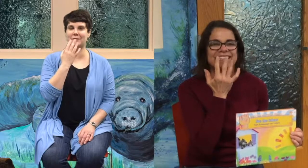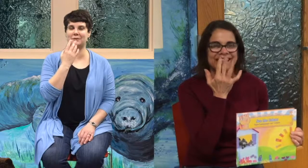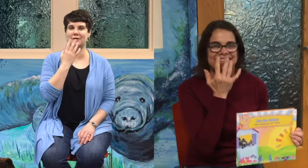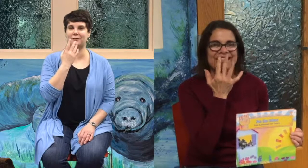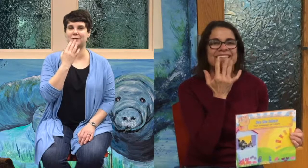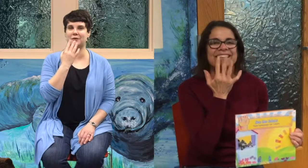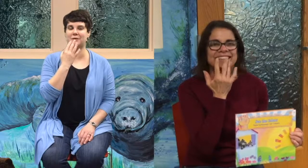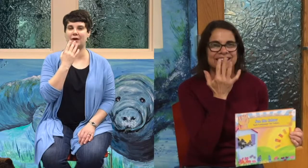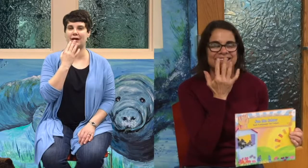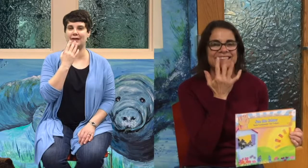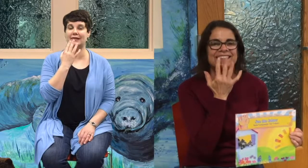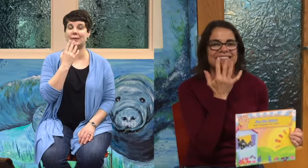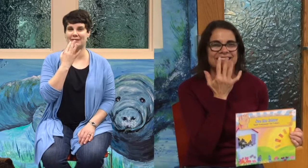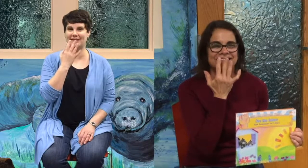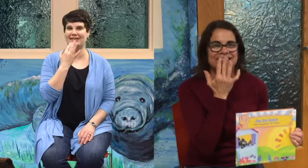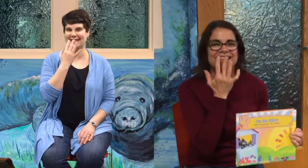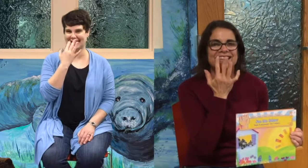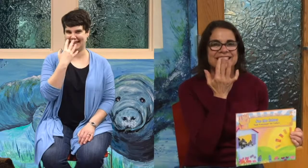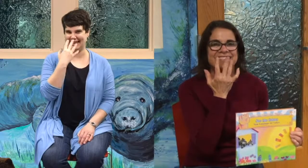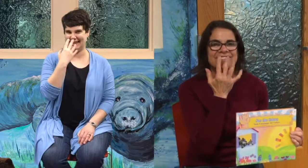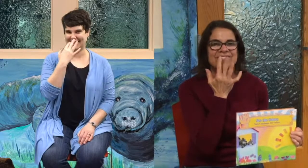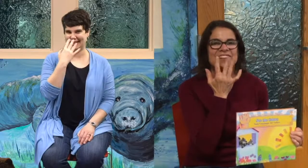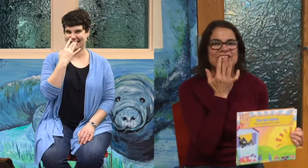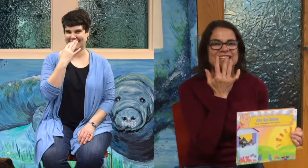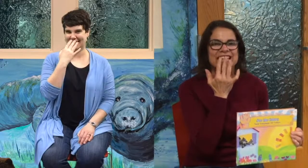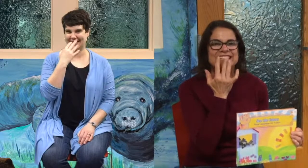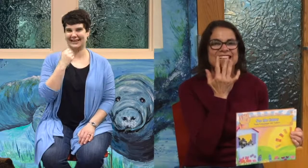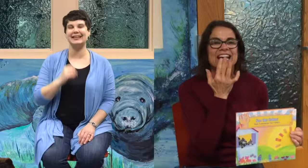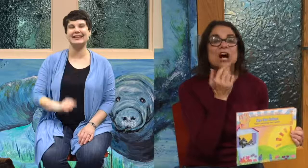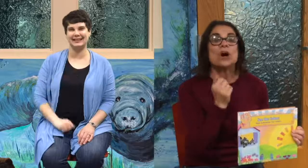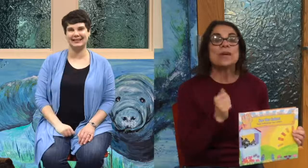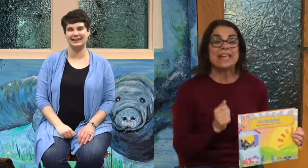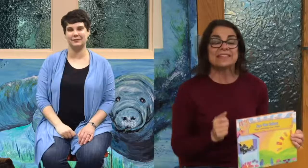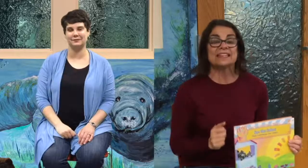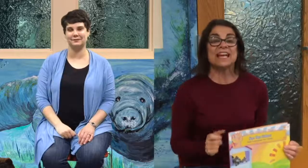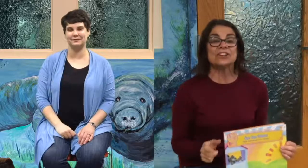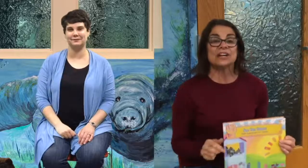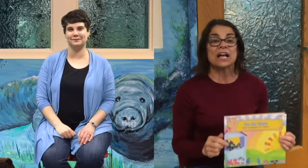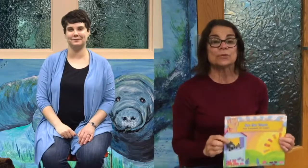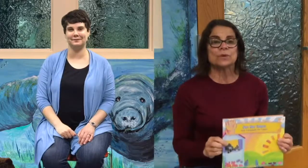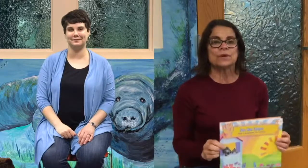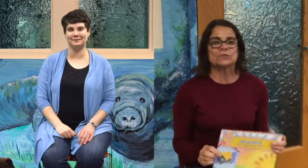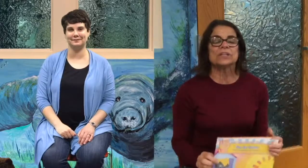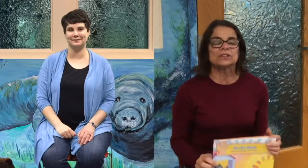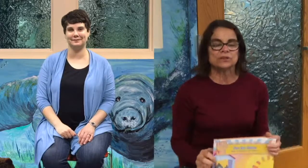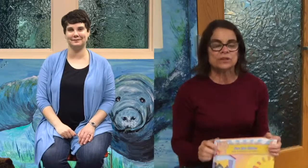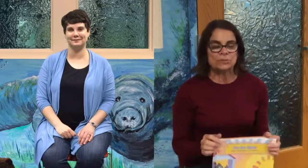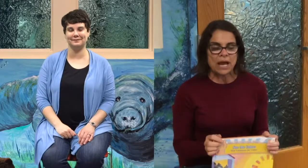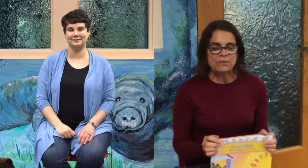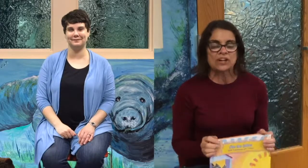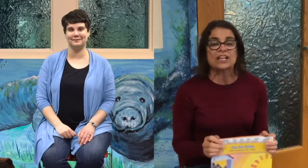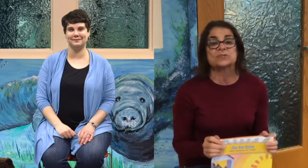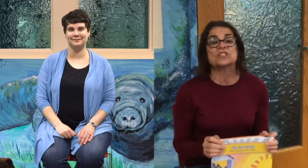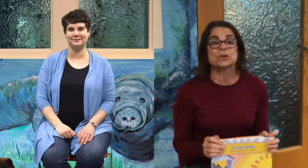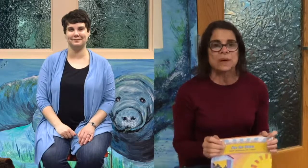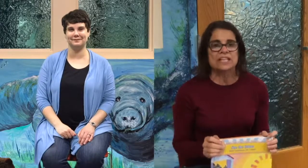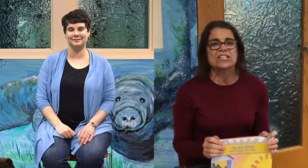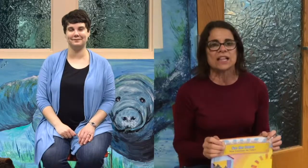front of your lips. Yes, very nice. Okay, and then another color we're going to learn the primary colors, which are red, yellow,